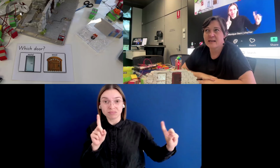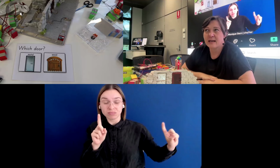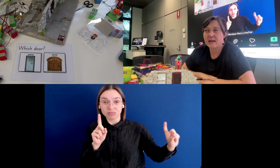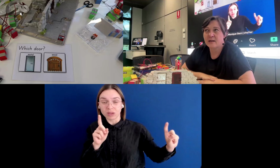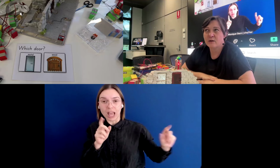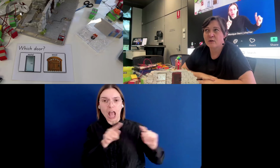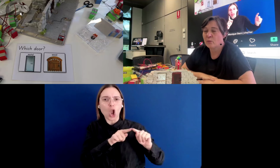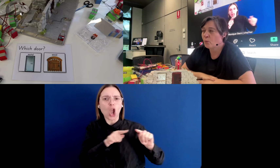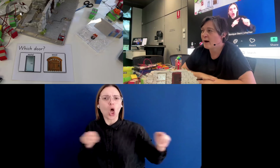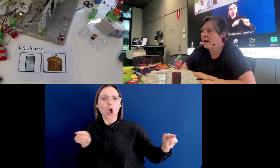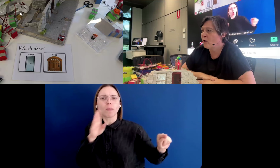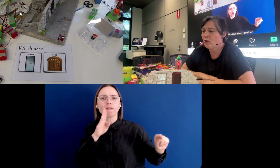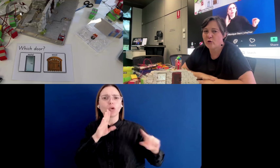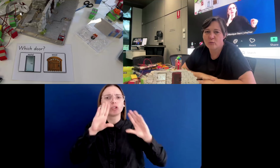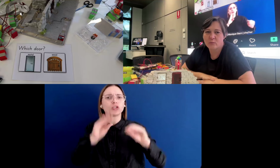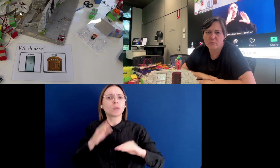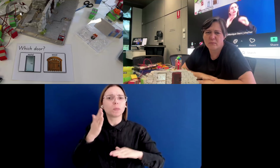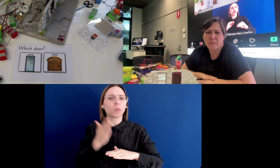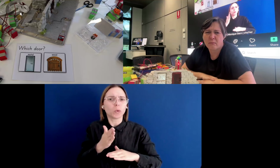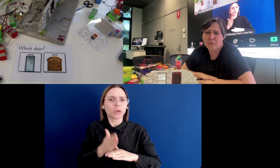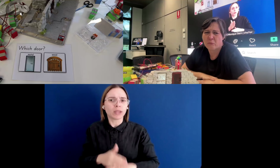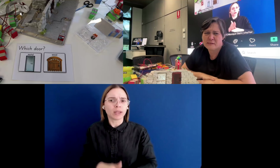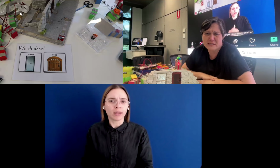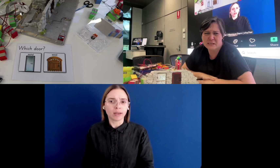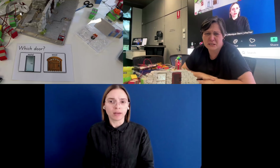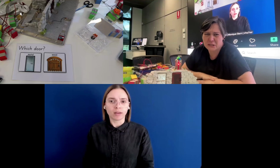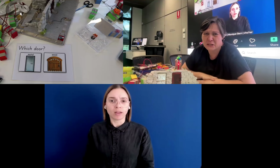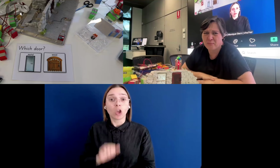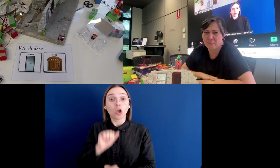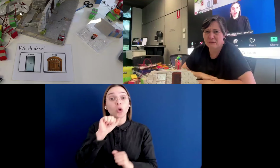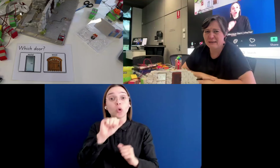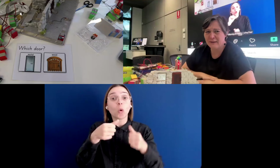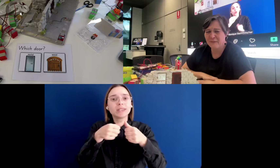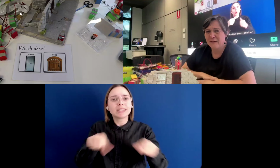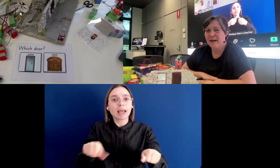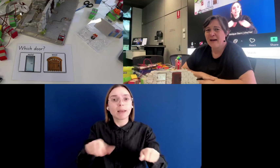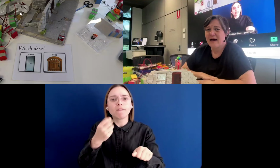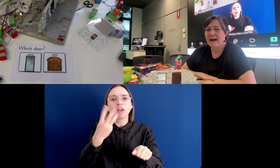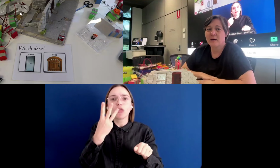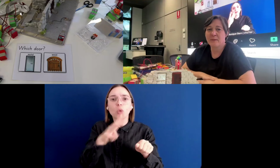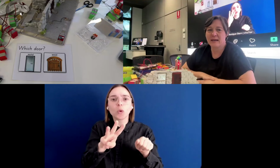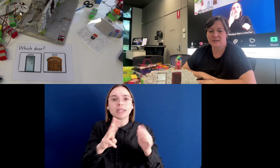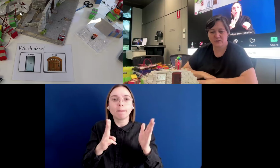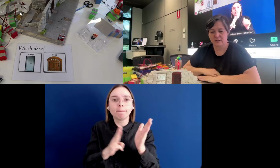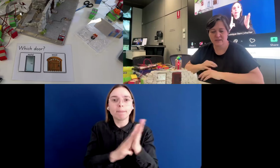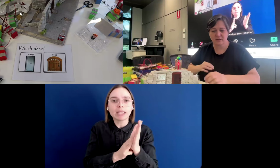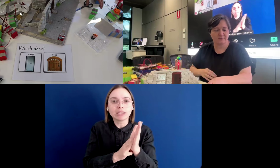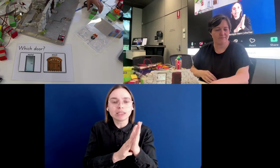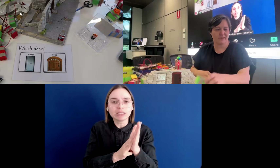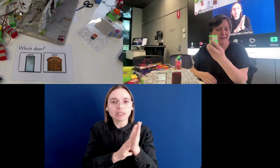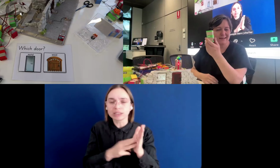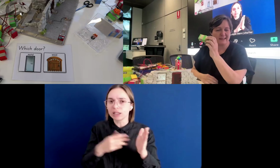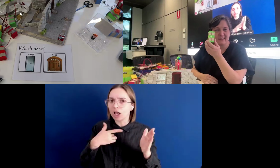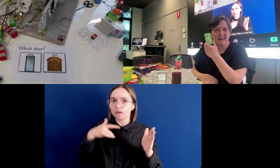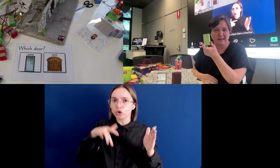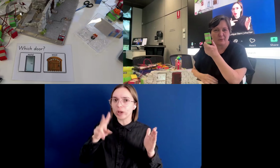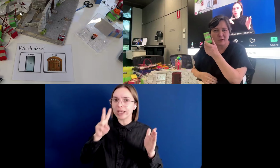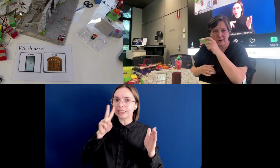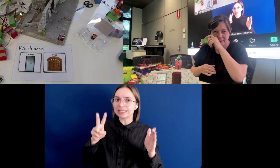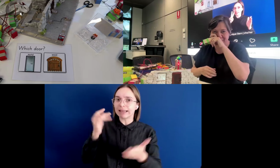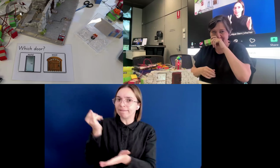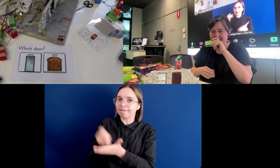It has a 1 ohm resistance, I believe, compared to, so around here